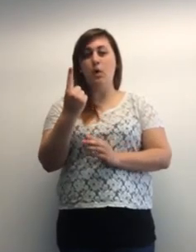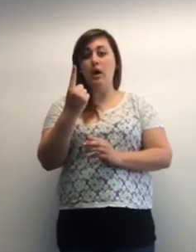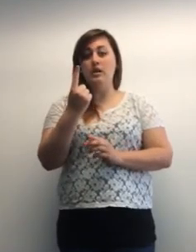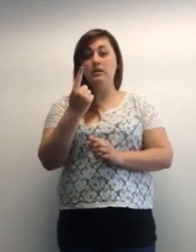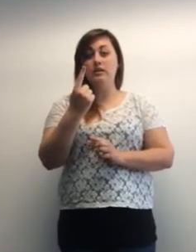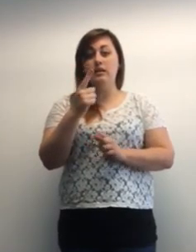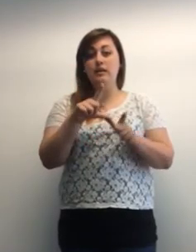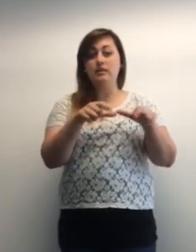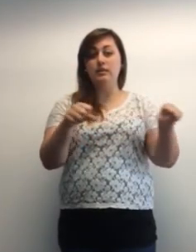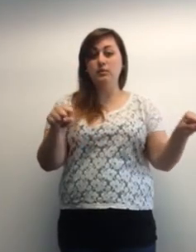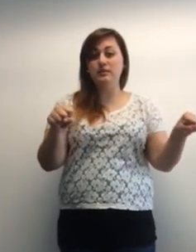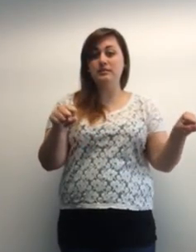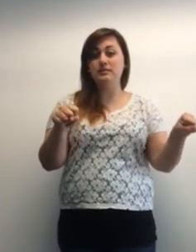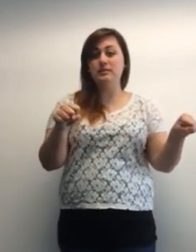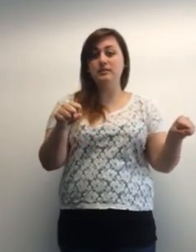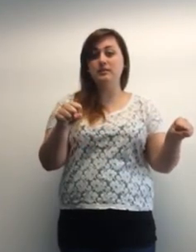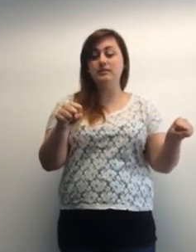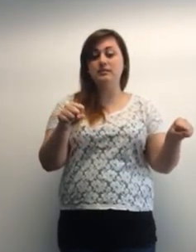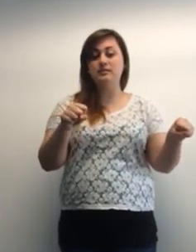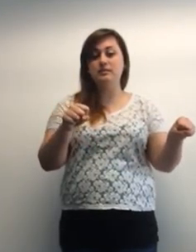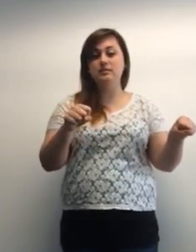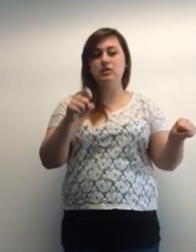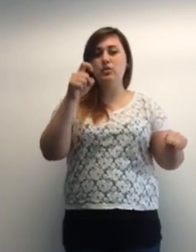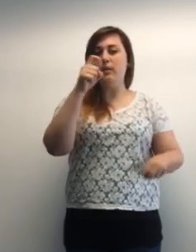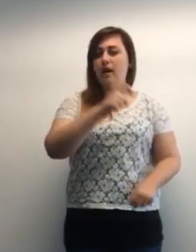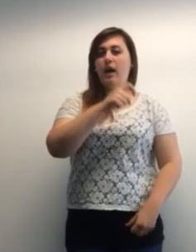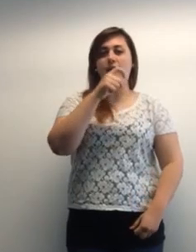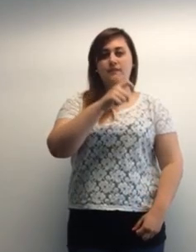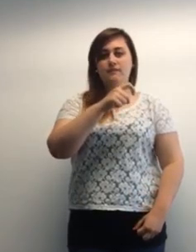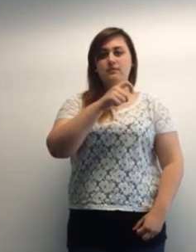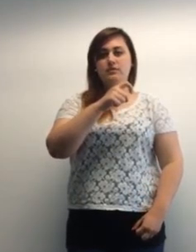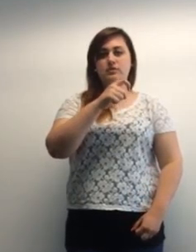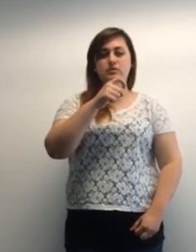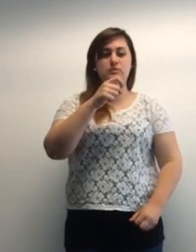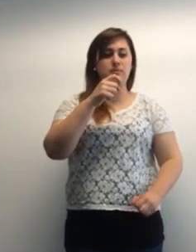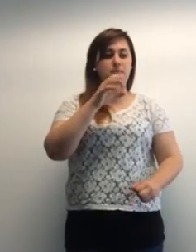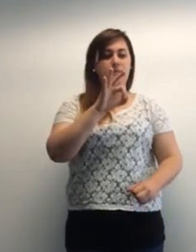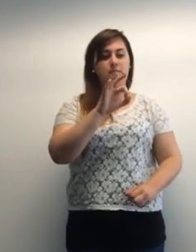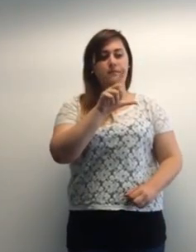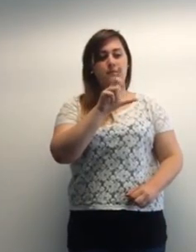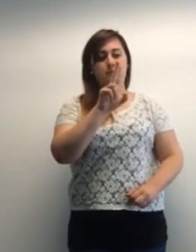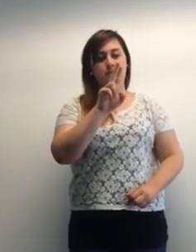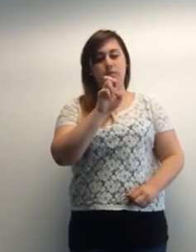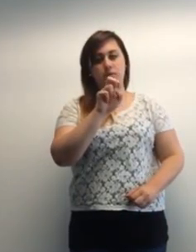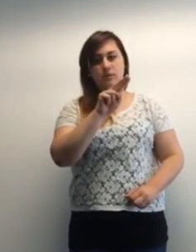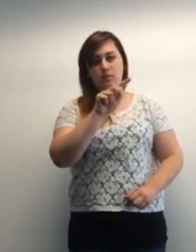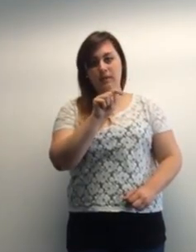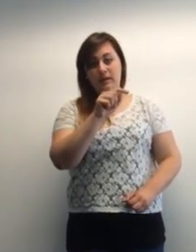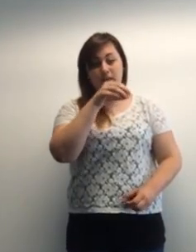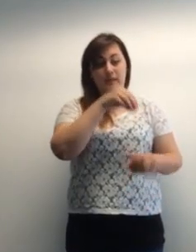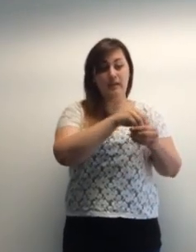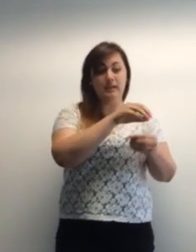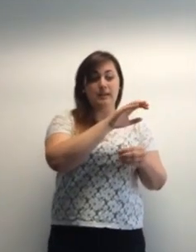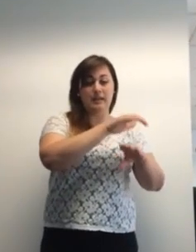well enough to go, well, that's your opinion, but I know that I'm okay. Or I can use that sign. Other people have said it was appropriate. So you may not like it,